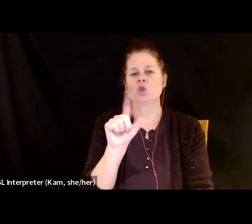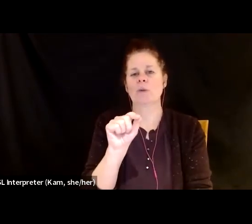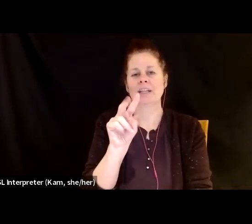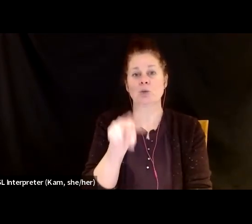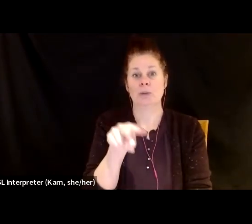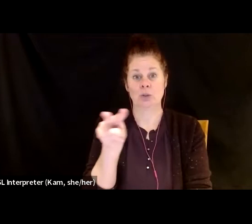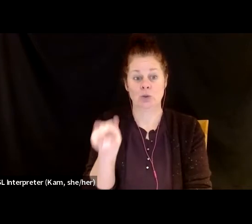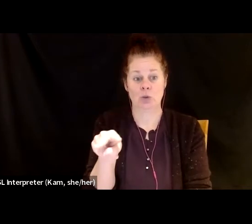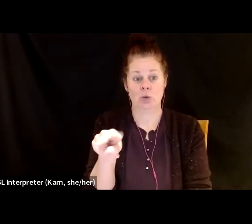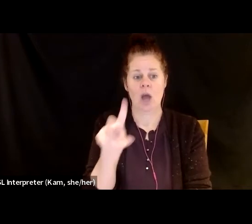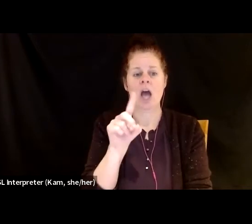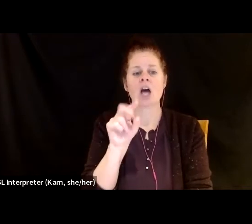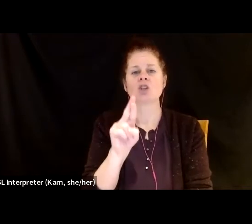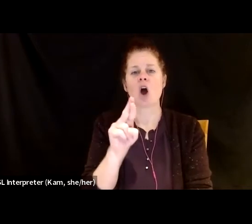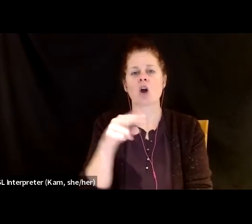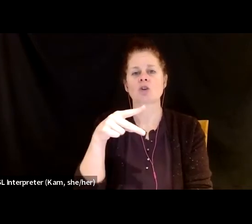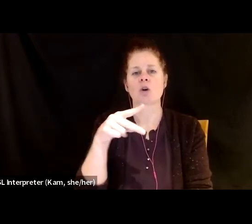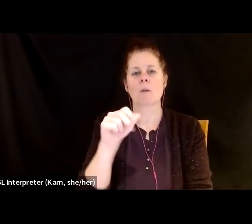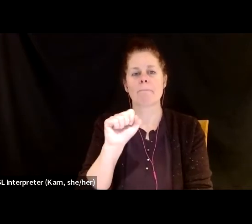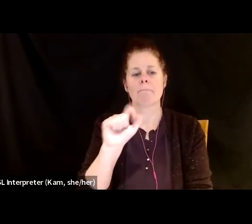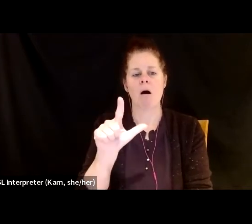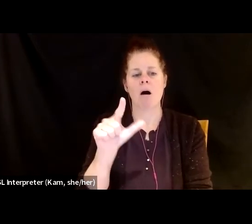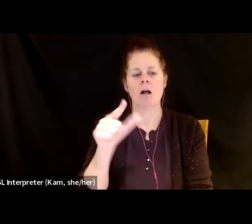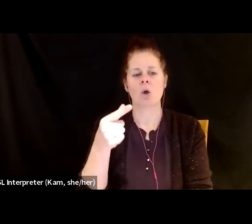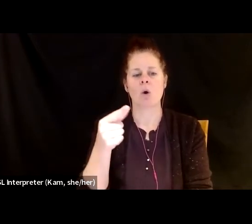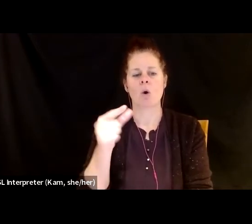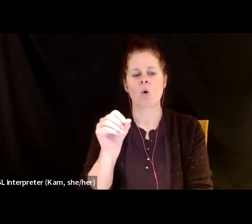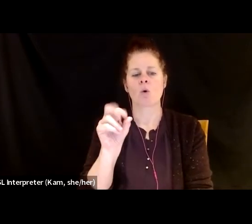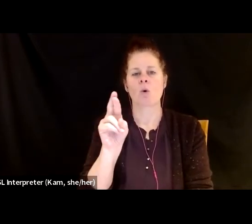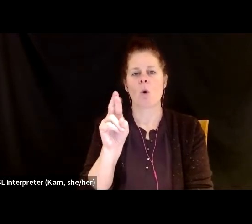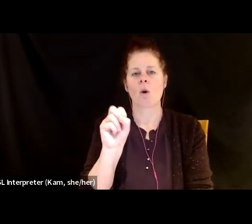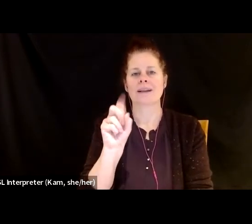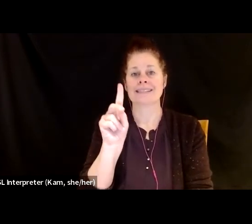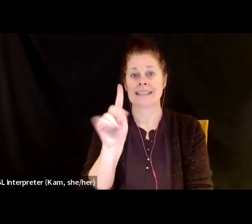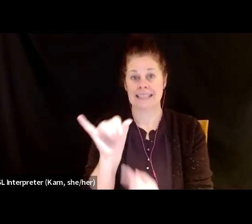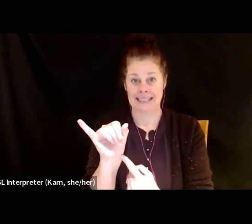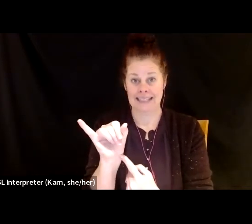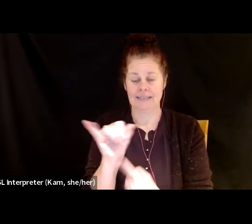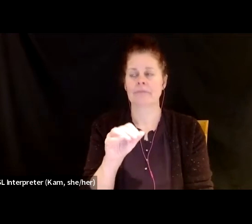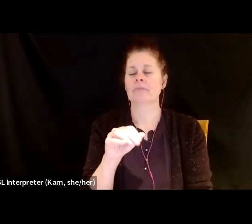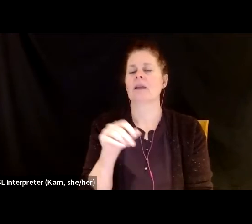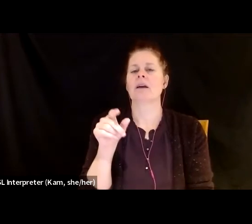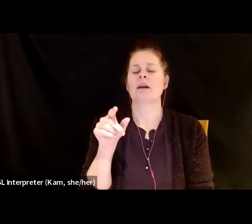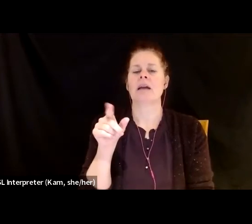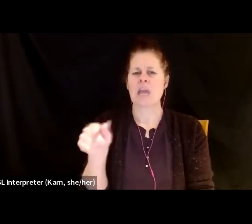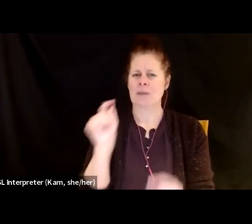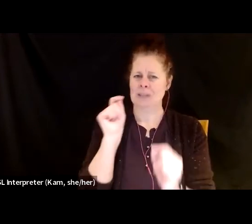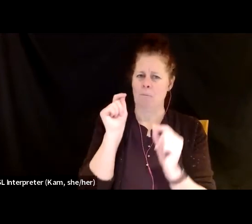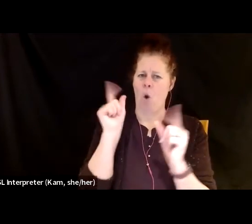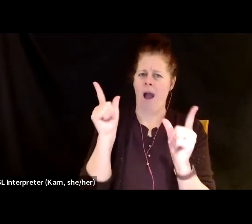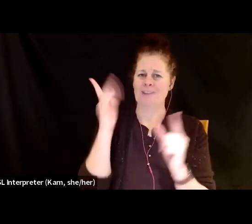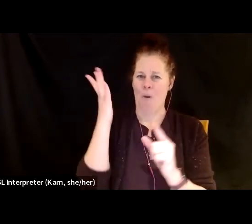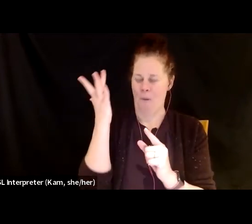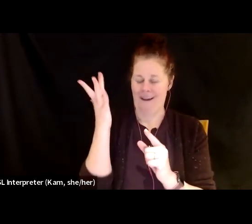Gorski. And Gorski was actually a surprise to me because I had read some of his previous work and used it